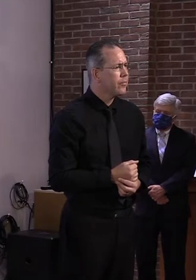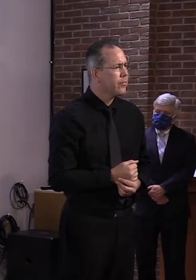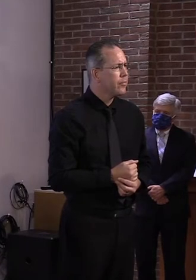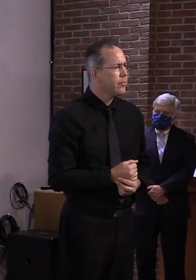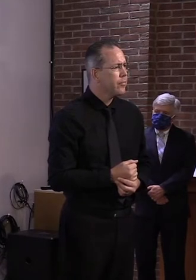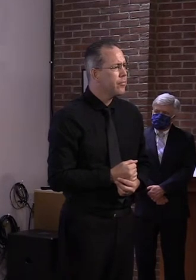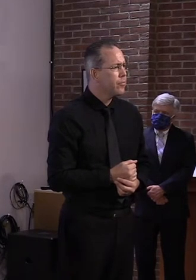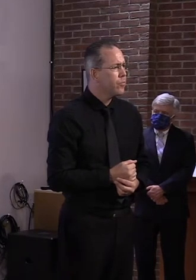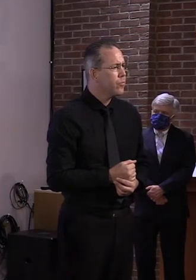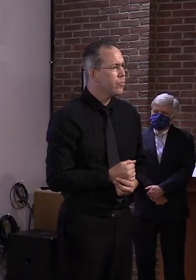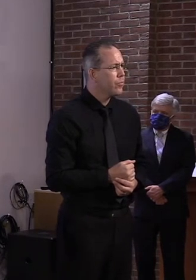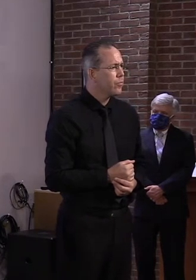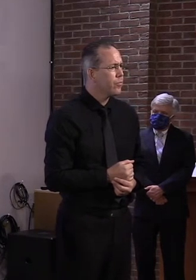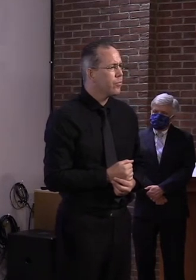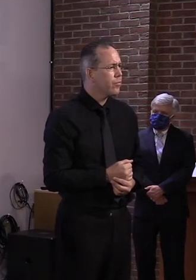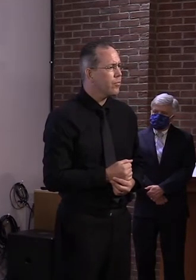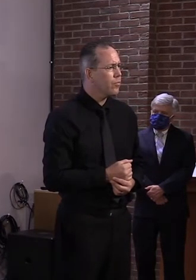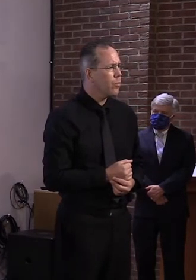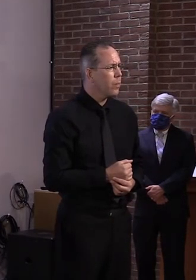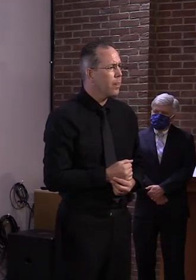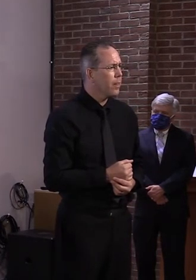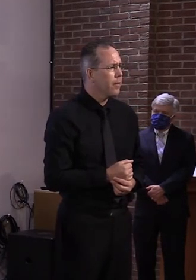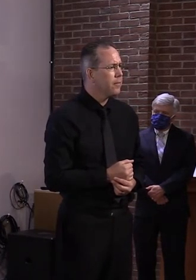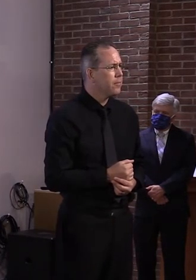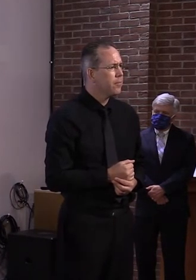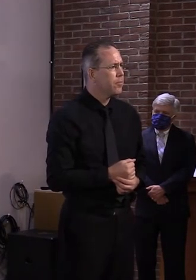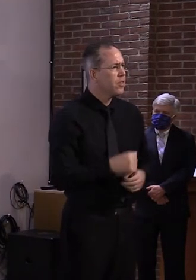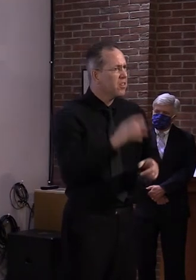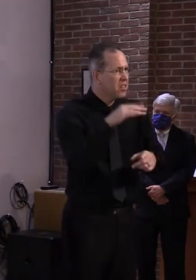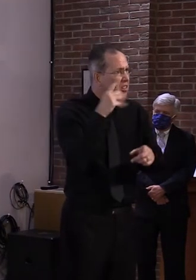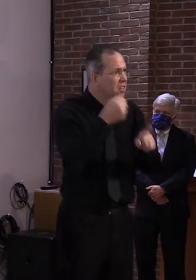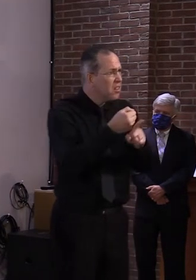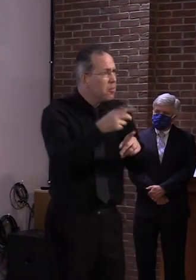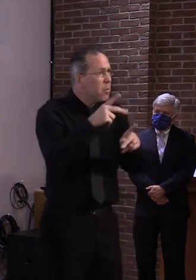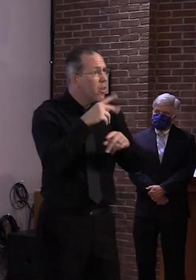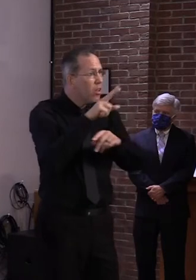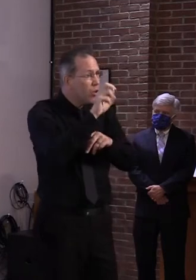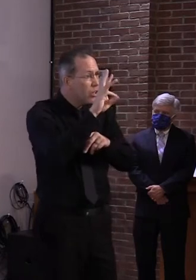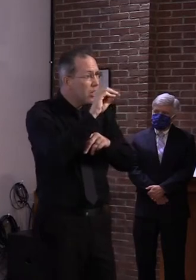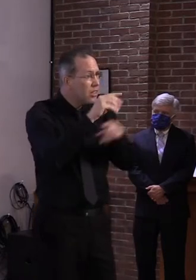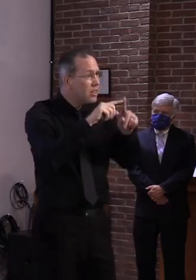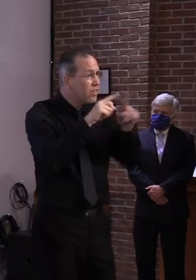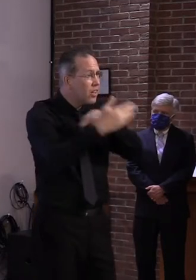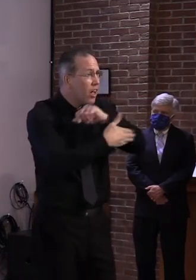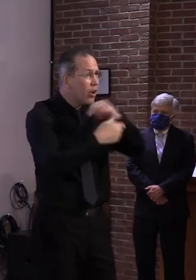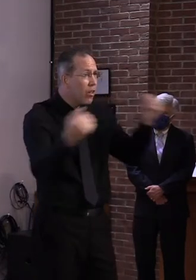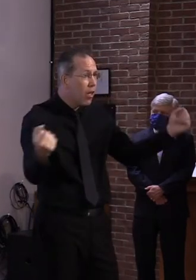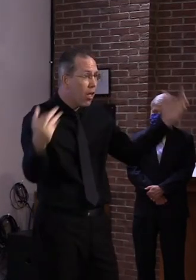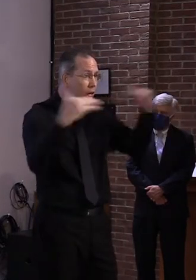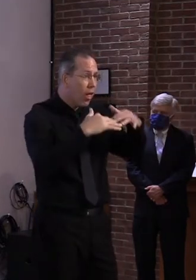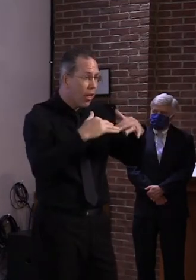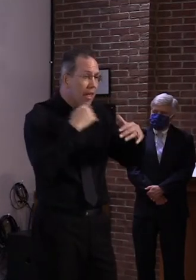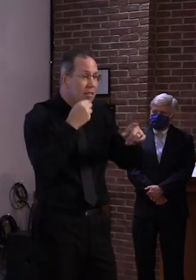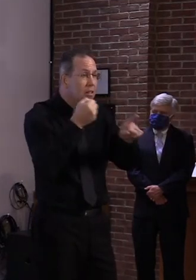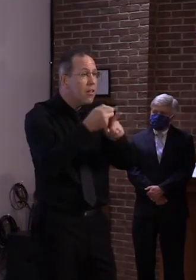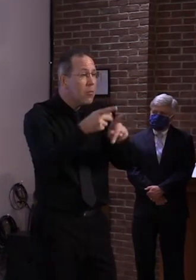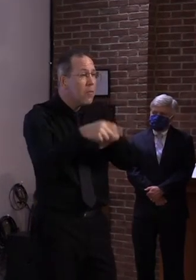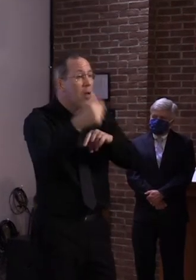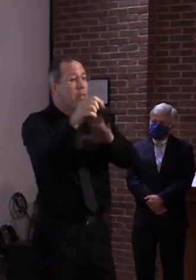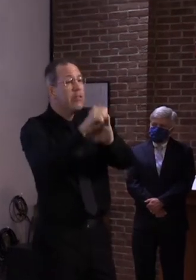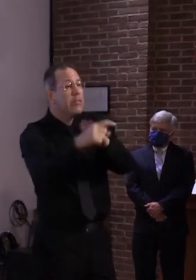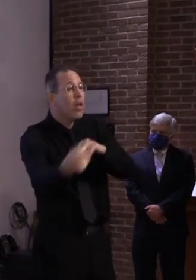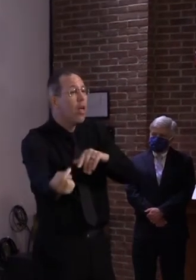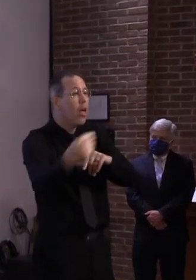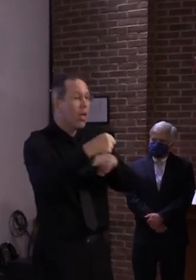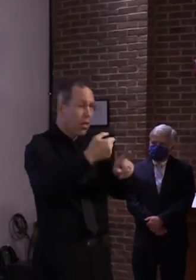in any way? Or do you think you've got that under control? So I'll let Dr. Levine answer that question. All right, thank you, Commissioner.